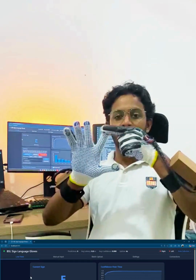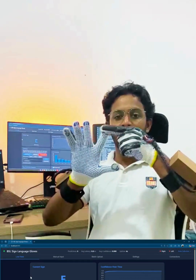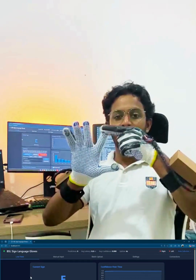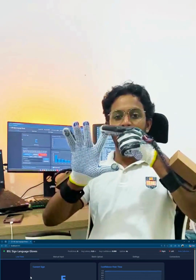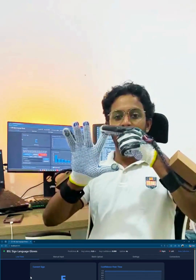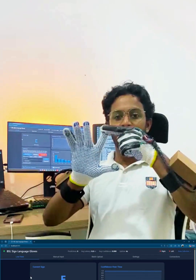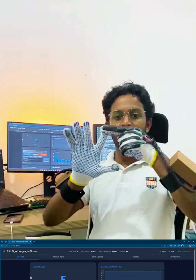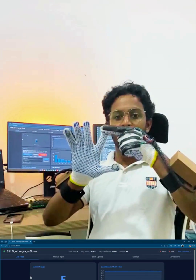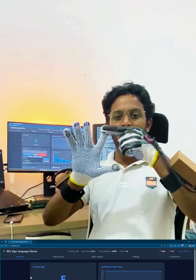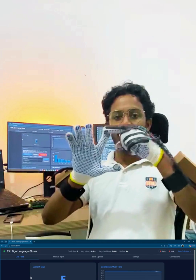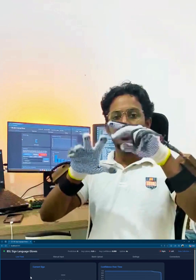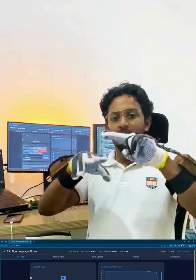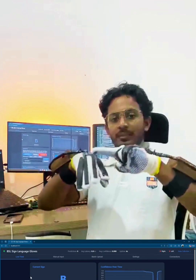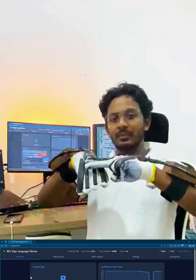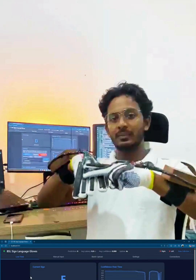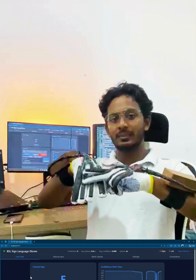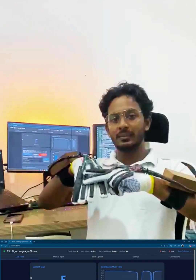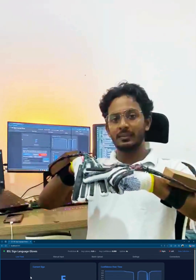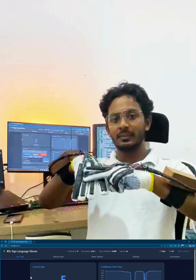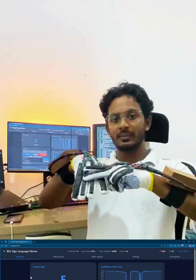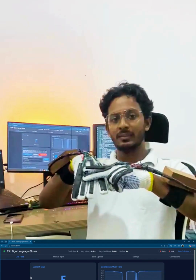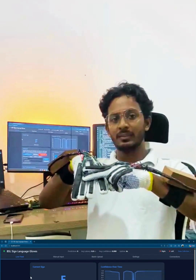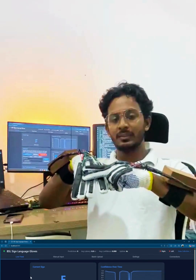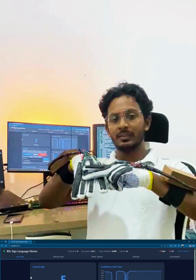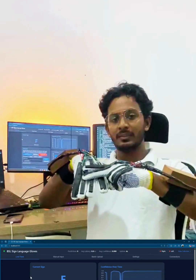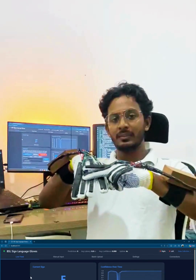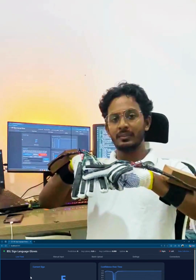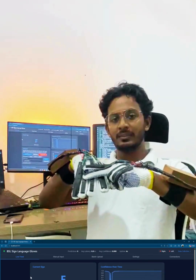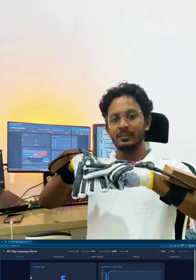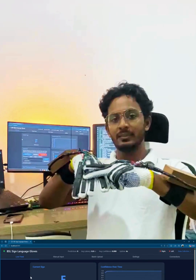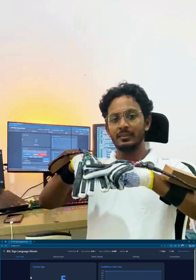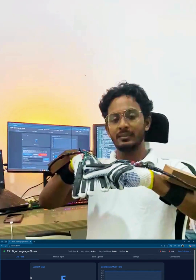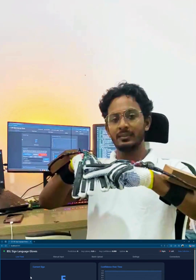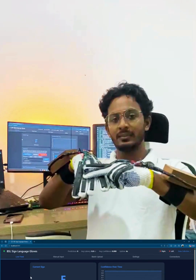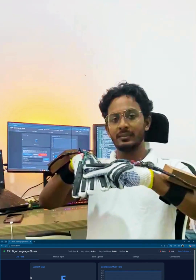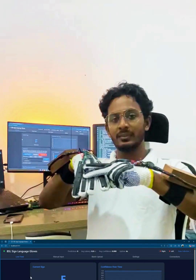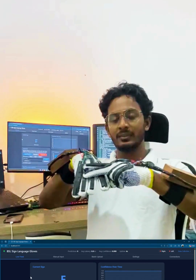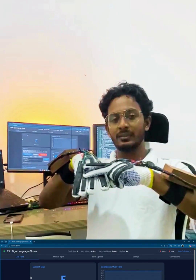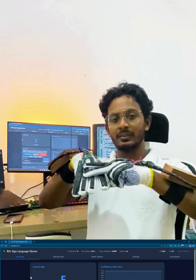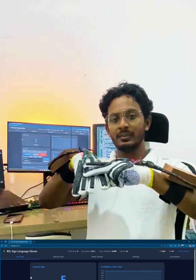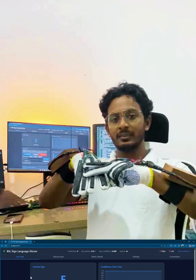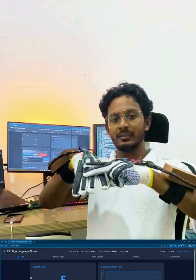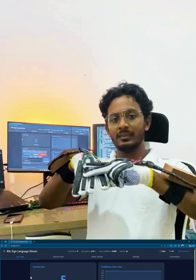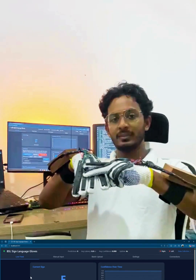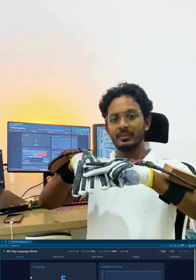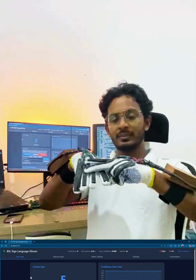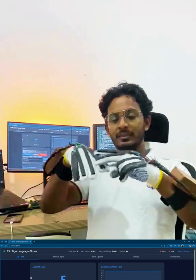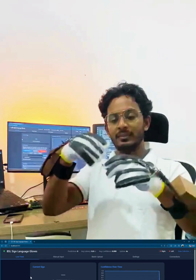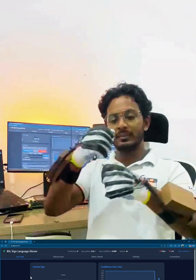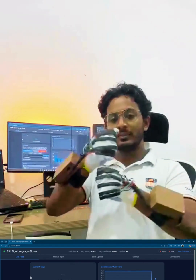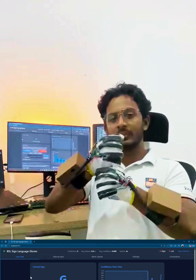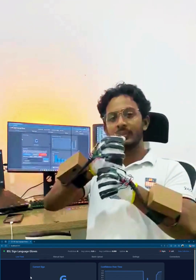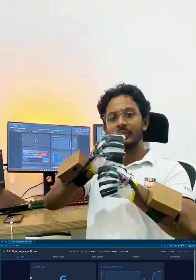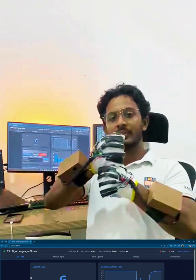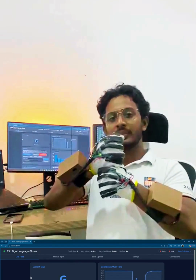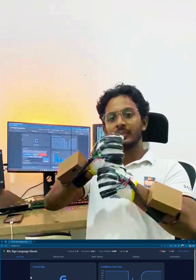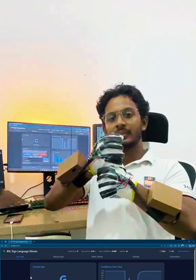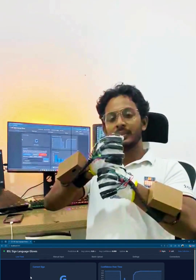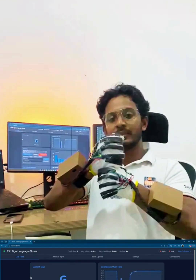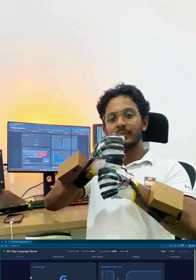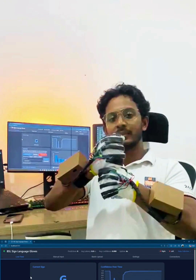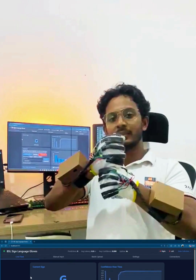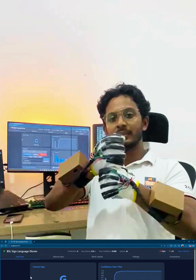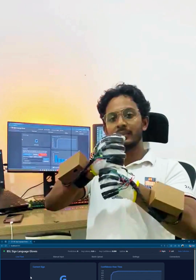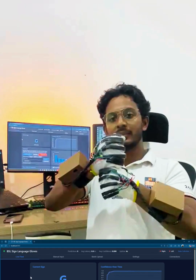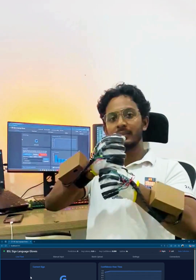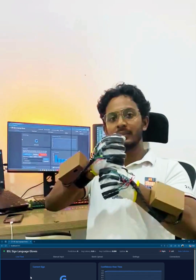E E E F F F F F